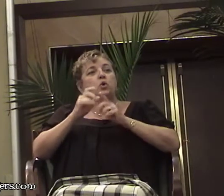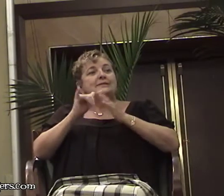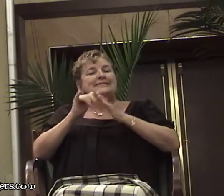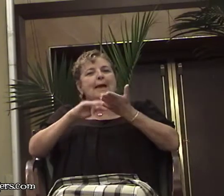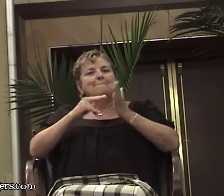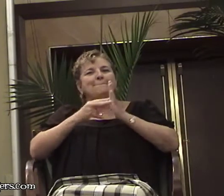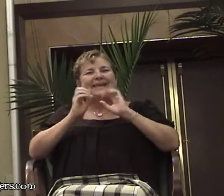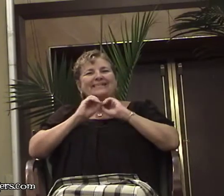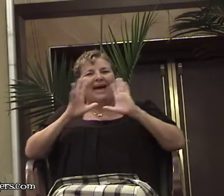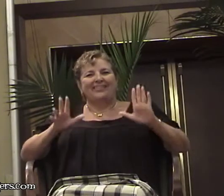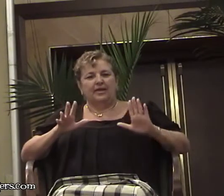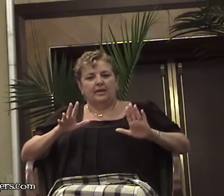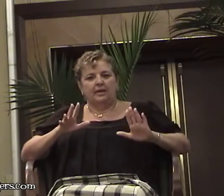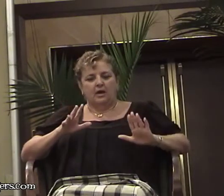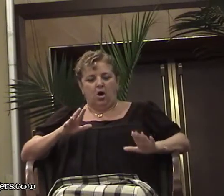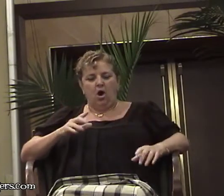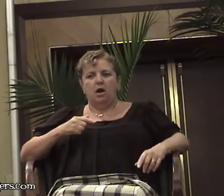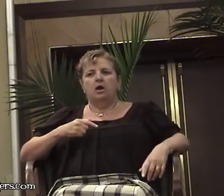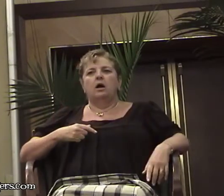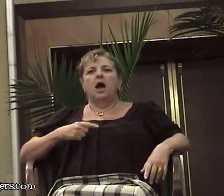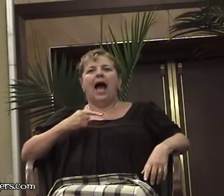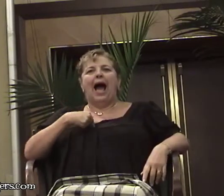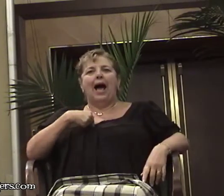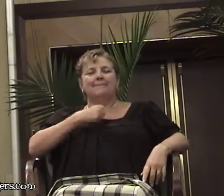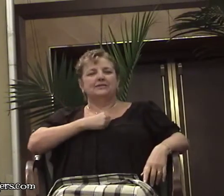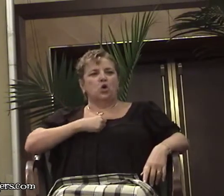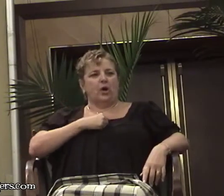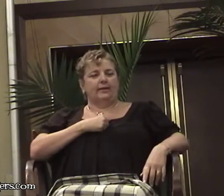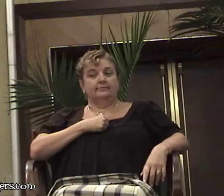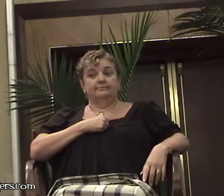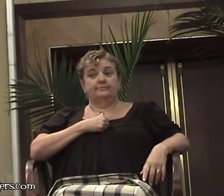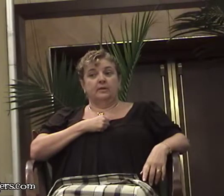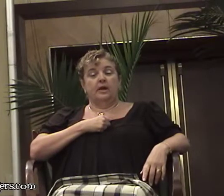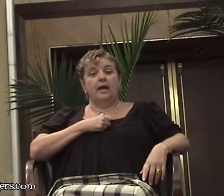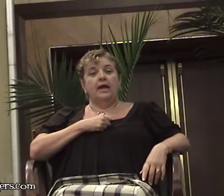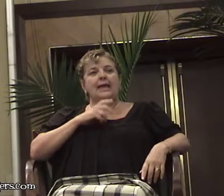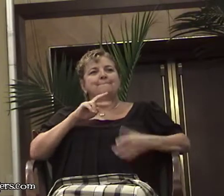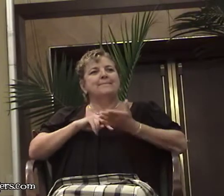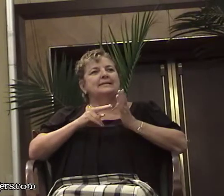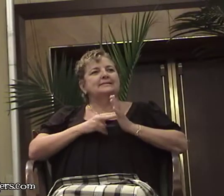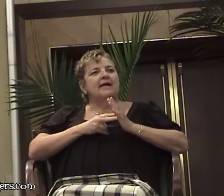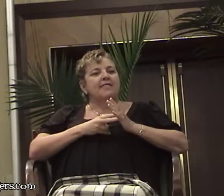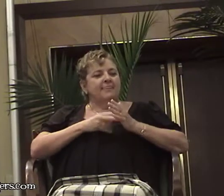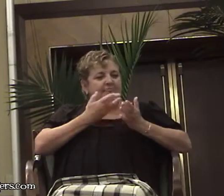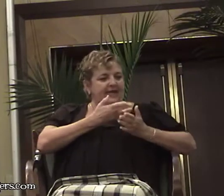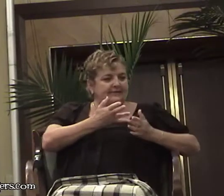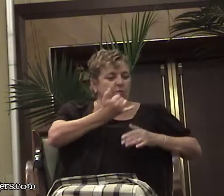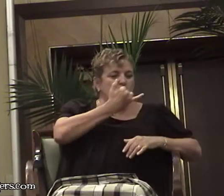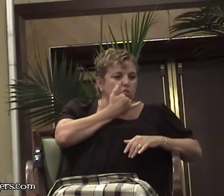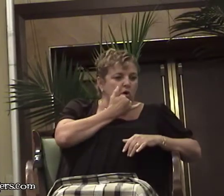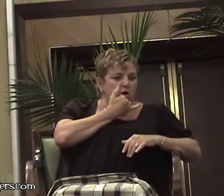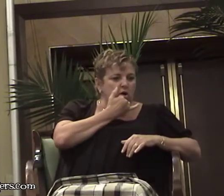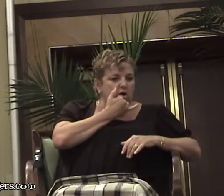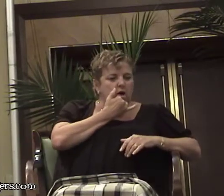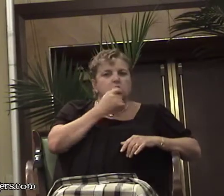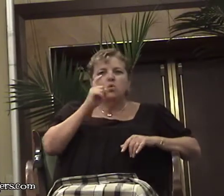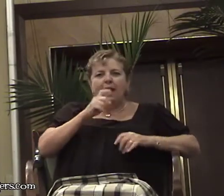amends is about righting the wrong. Now, financial amends are easy for me. I go in the pocket, I pay you, or if it's a large sum of money, I go in a payment plan. I just don't step to you and say I'm